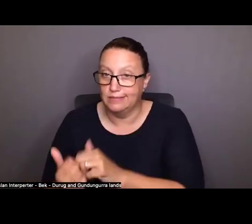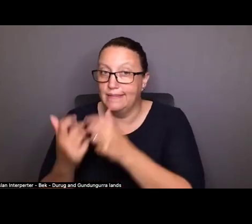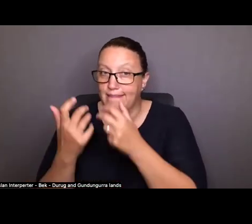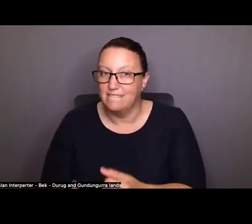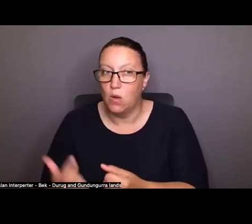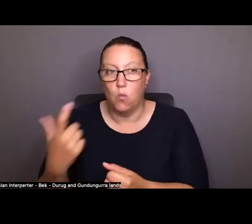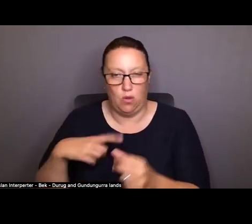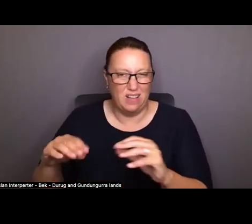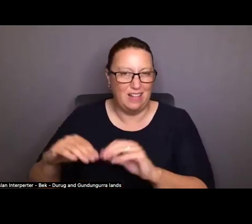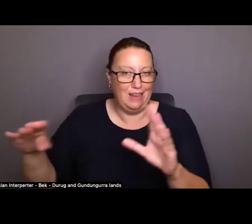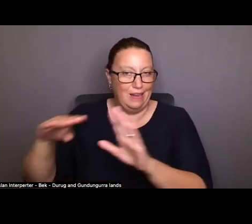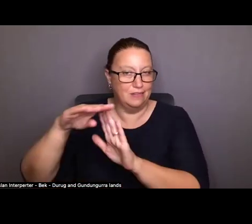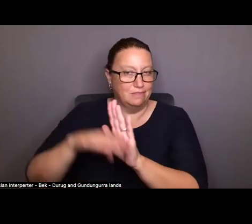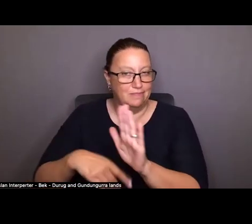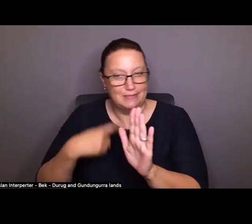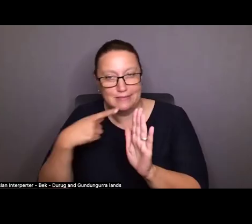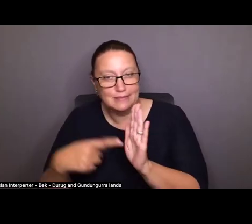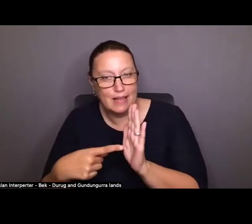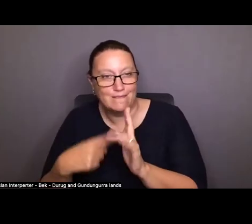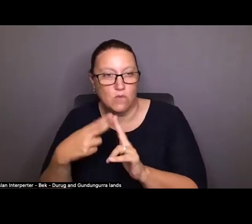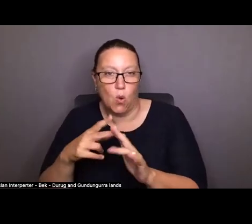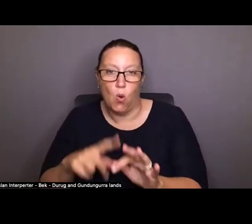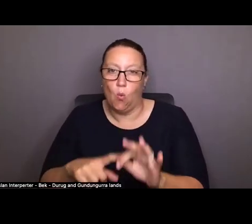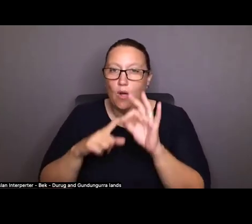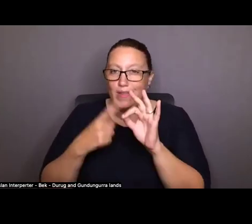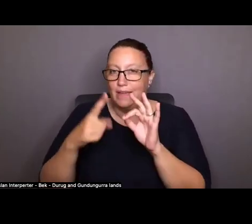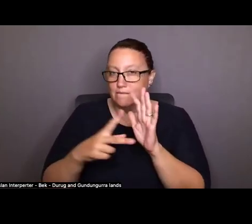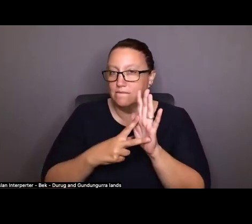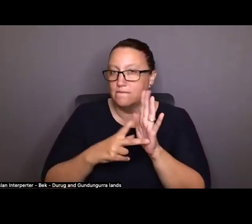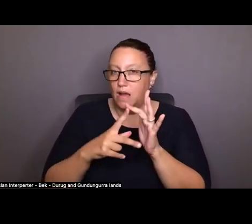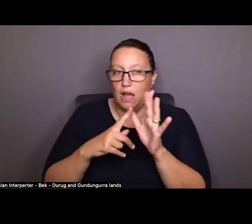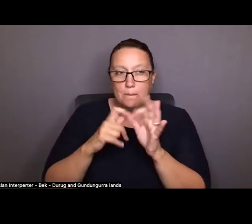more clearly fulfill the quality and viability assessment criteria.